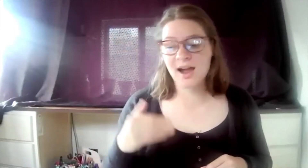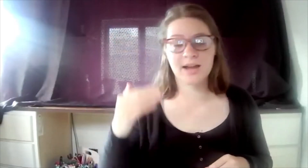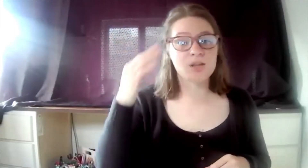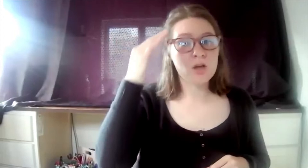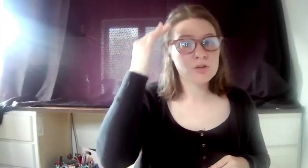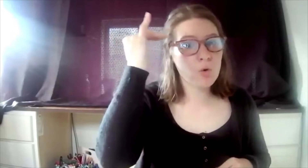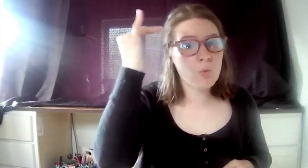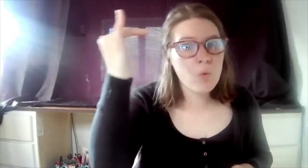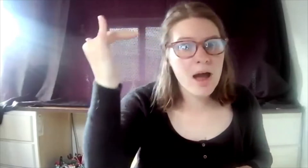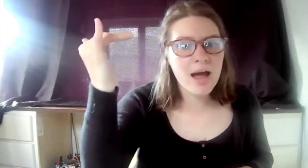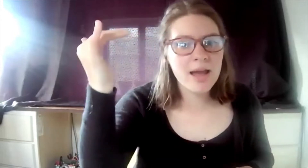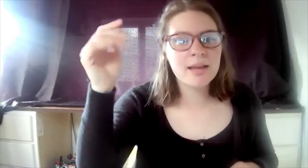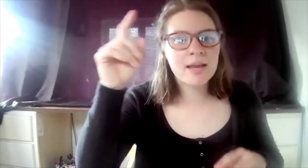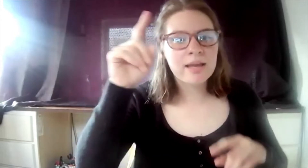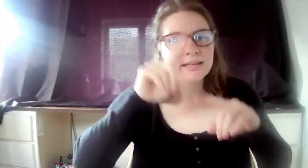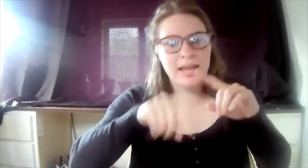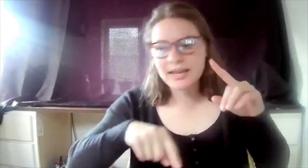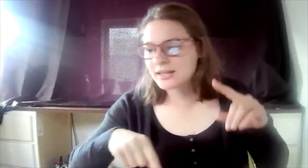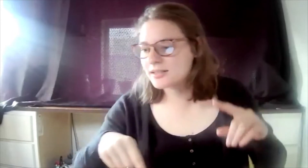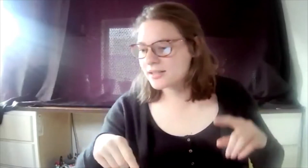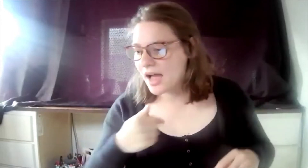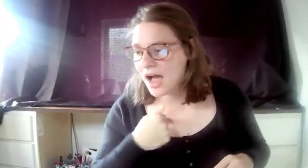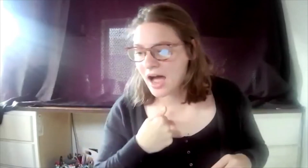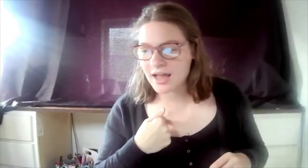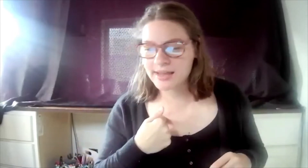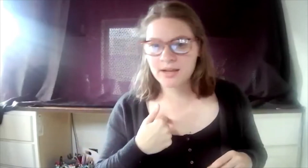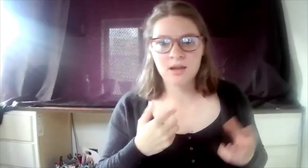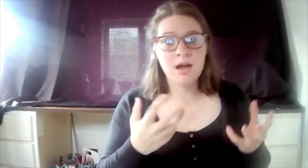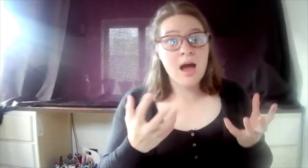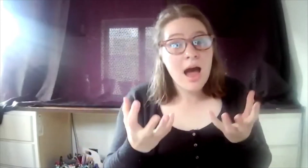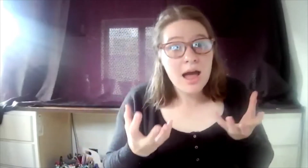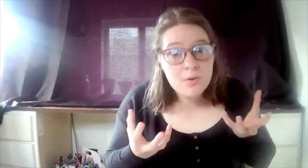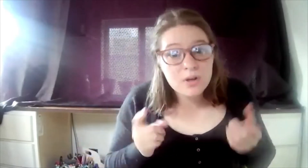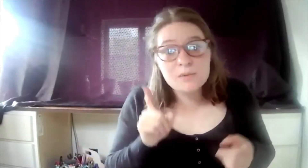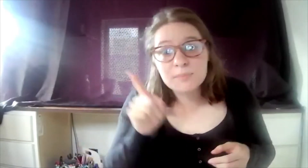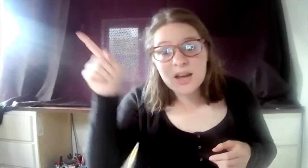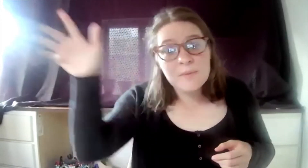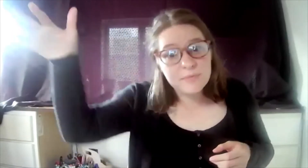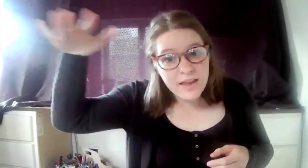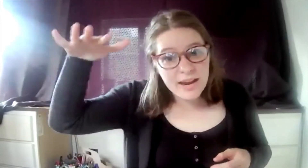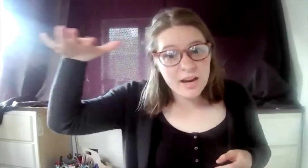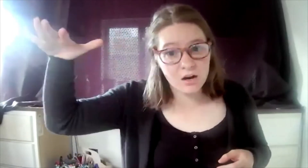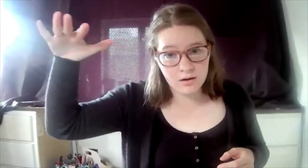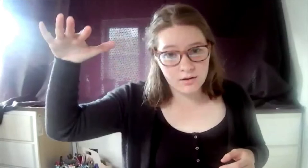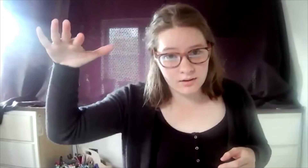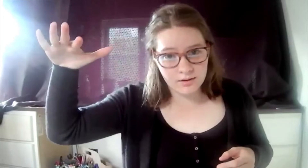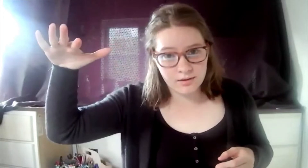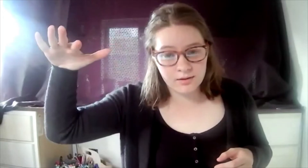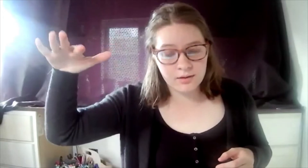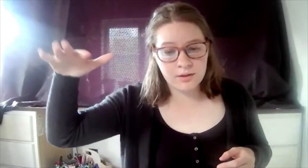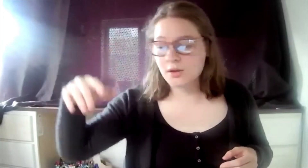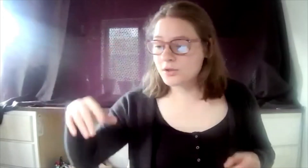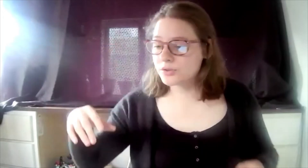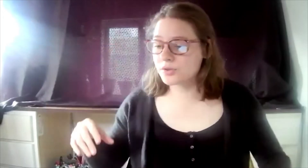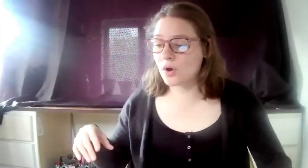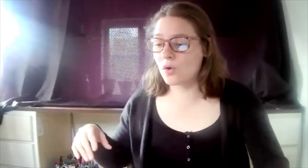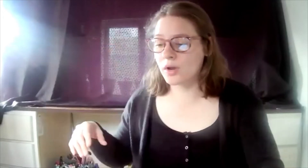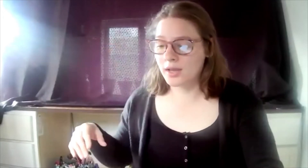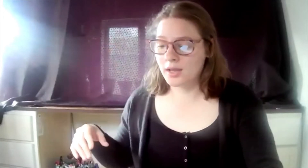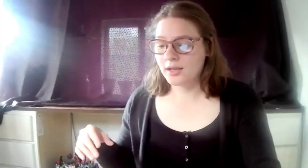why can't I? So why can't I? I want to be up there. So